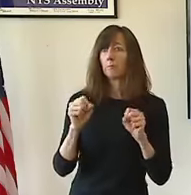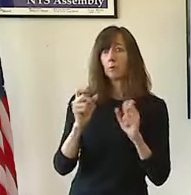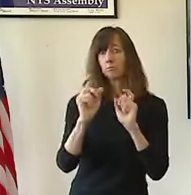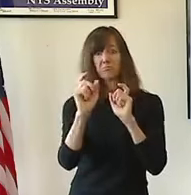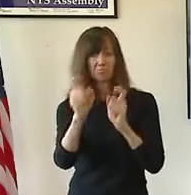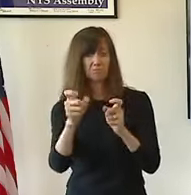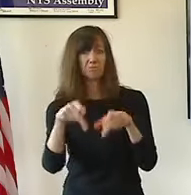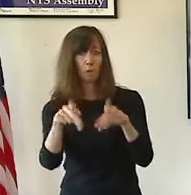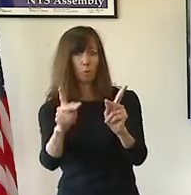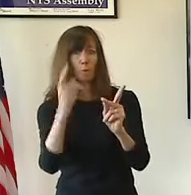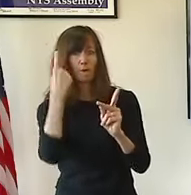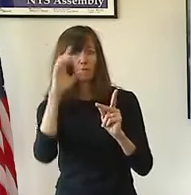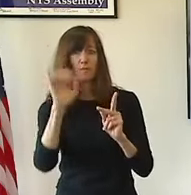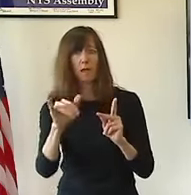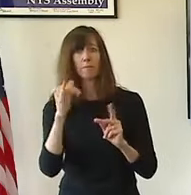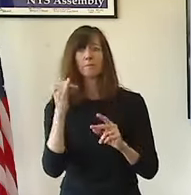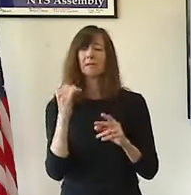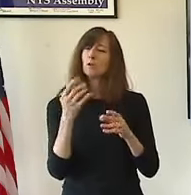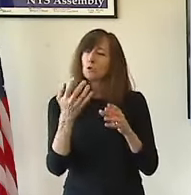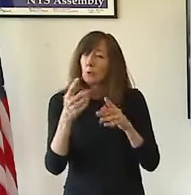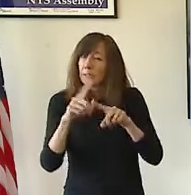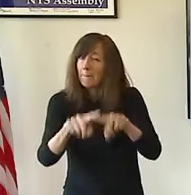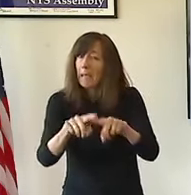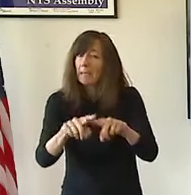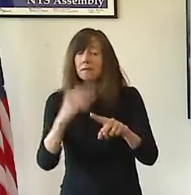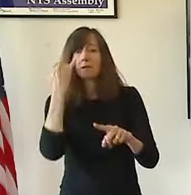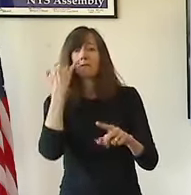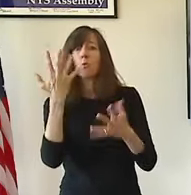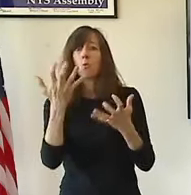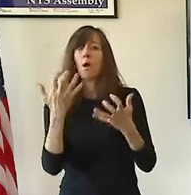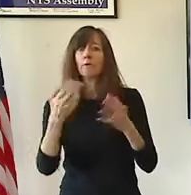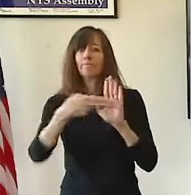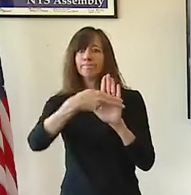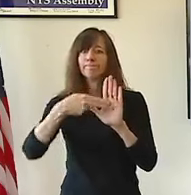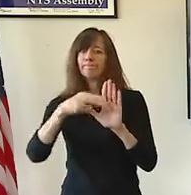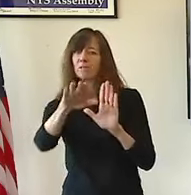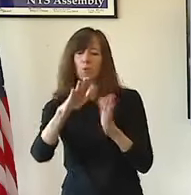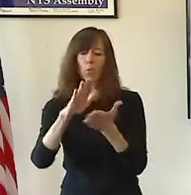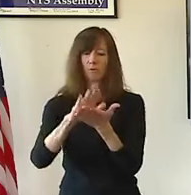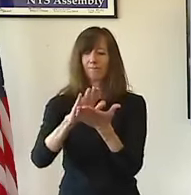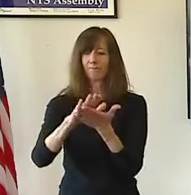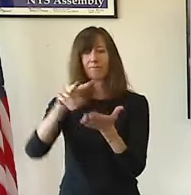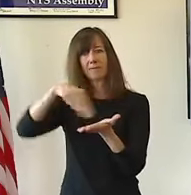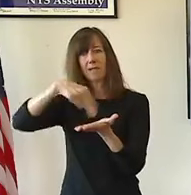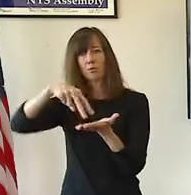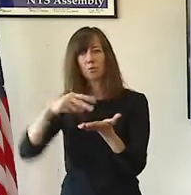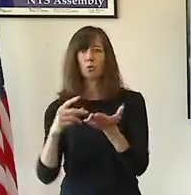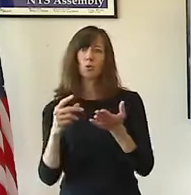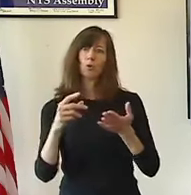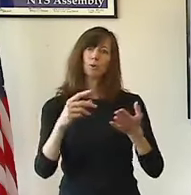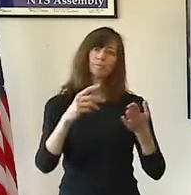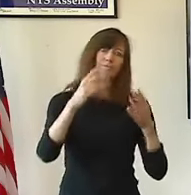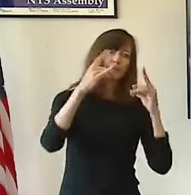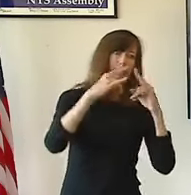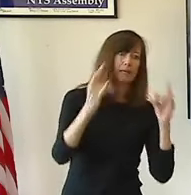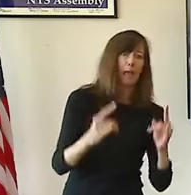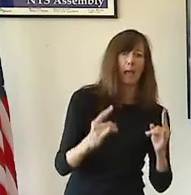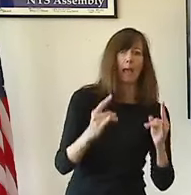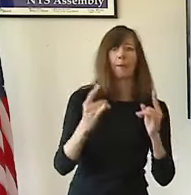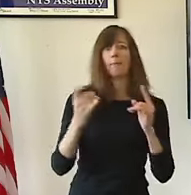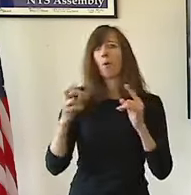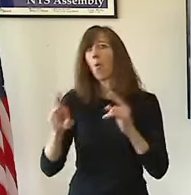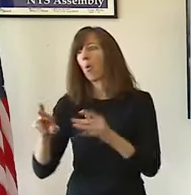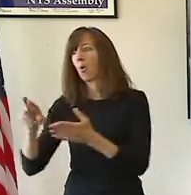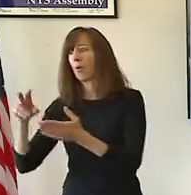not you want to fall in that camp category, a day camp category. Some do, and you would be able to get permitted but there's a higher standard for that, right? It's not just opening